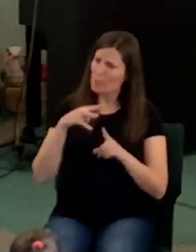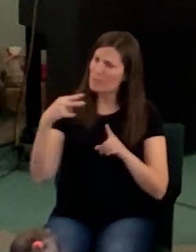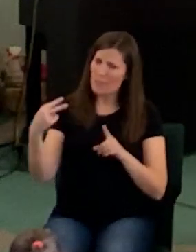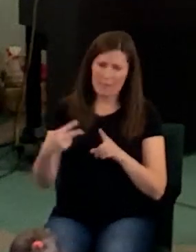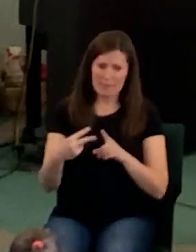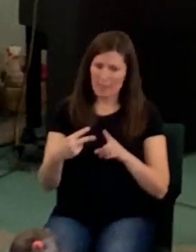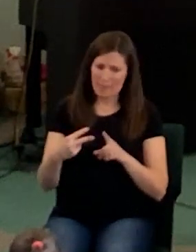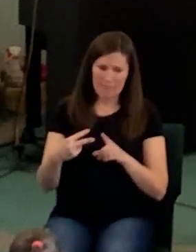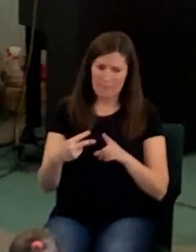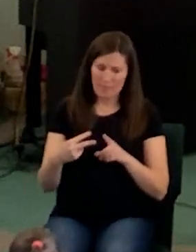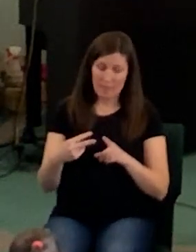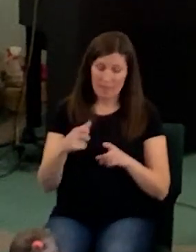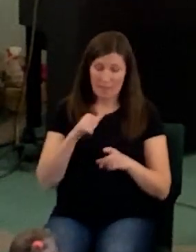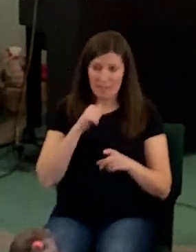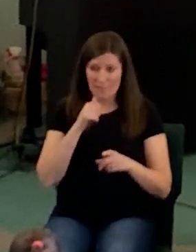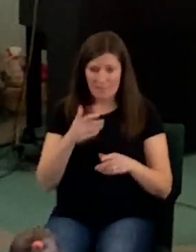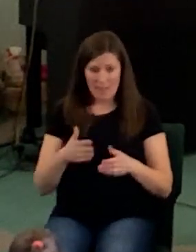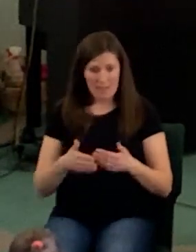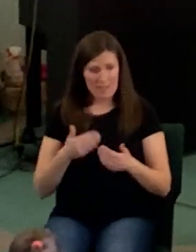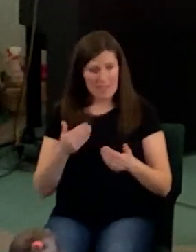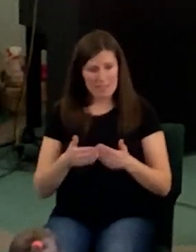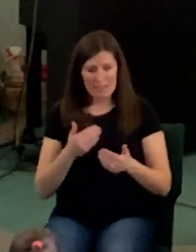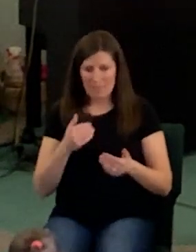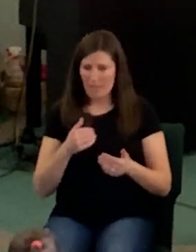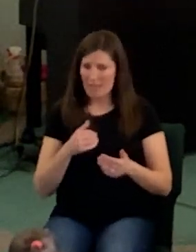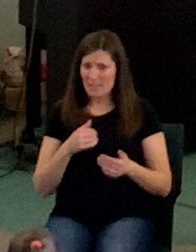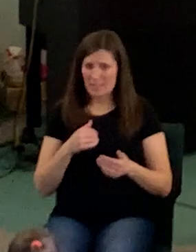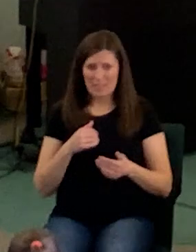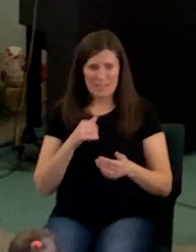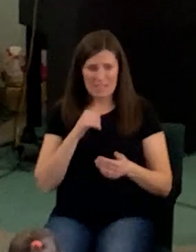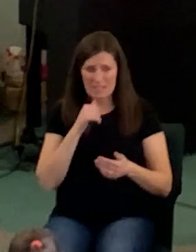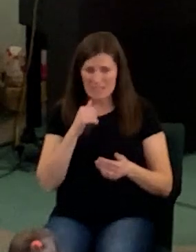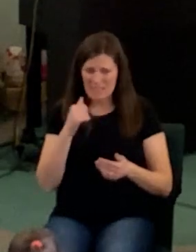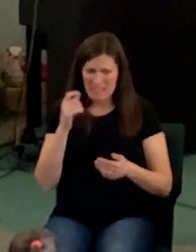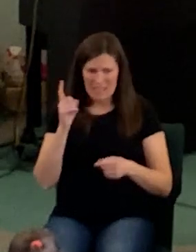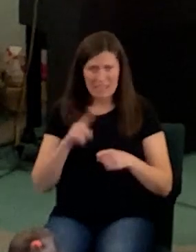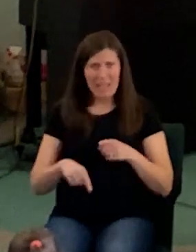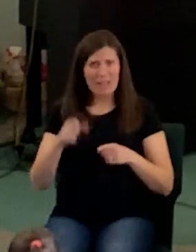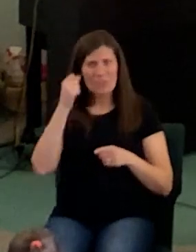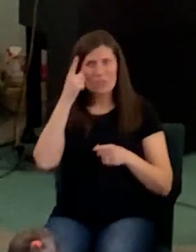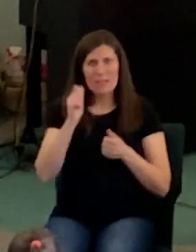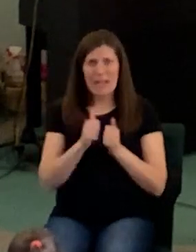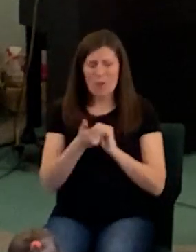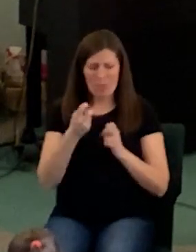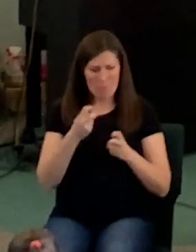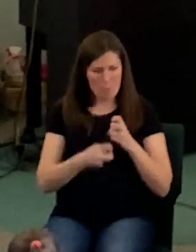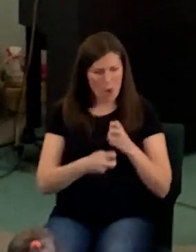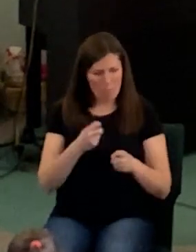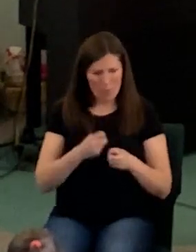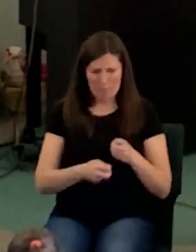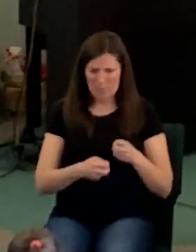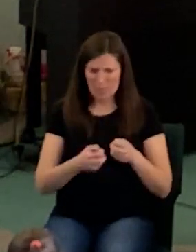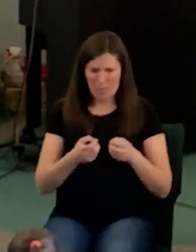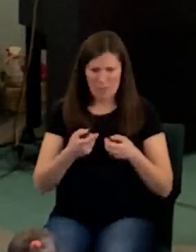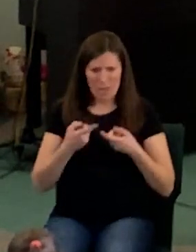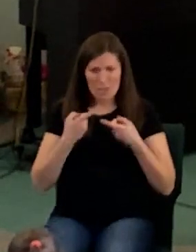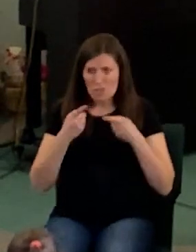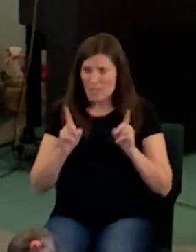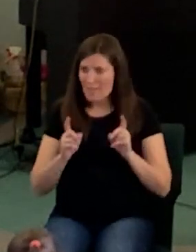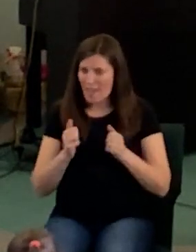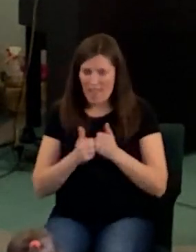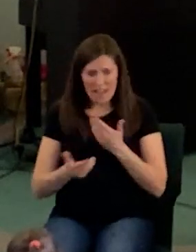suffering, because it certainly doesn't seem like our troubles are achieving anything at the time. But suffering